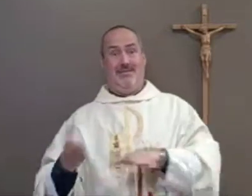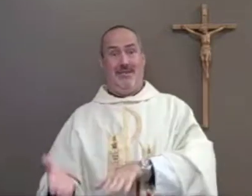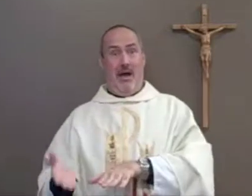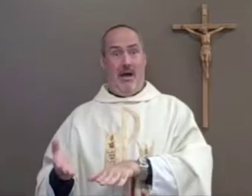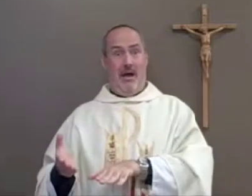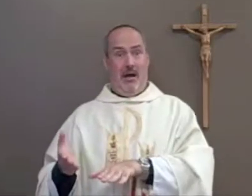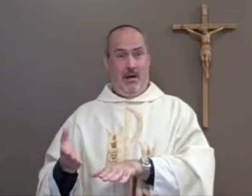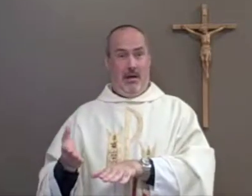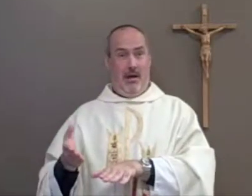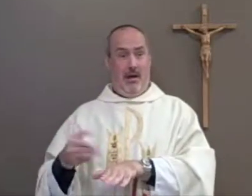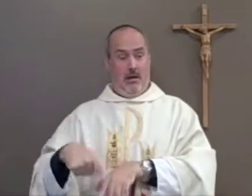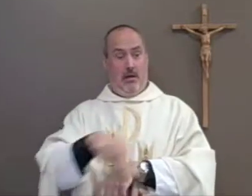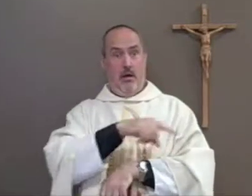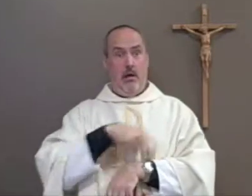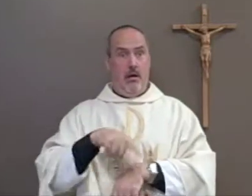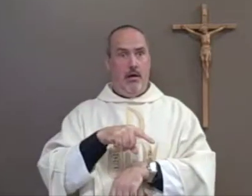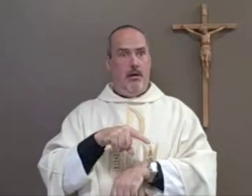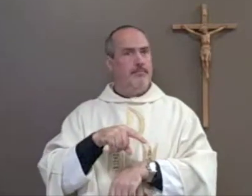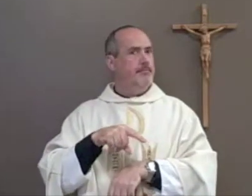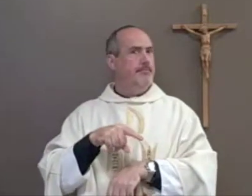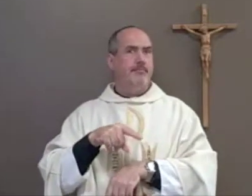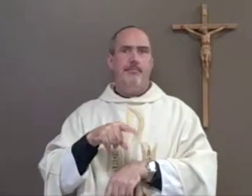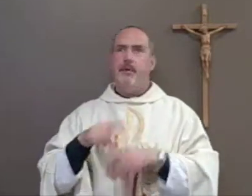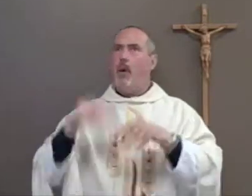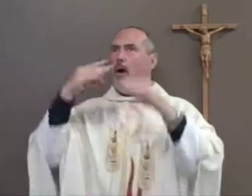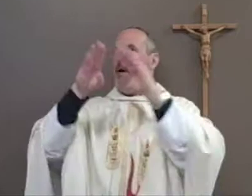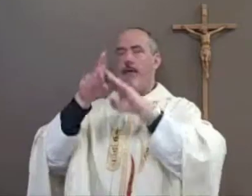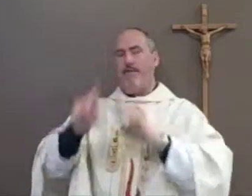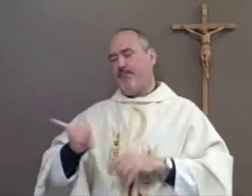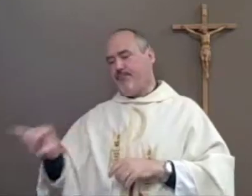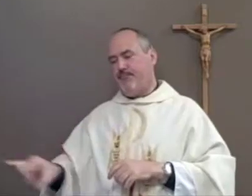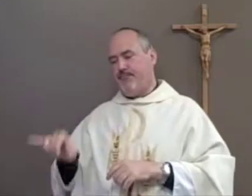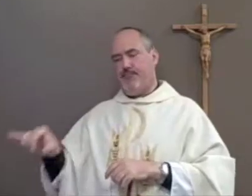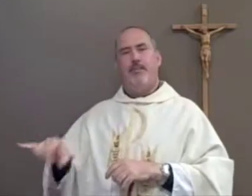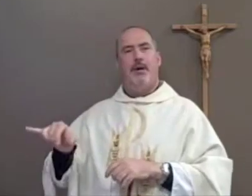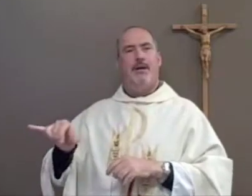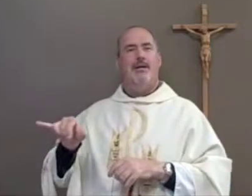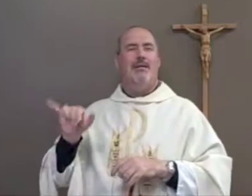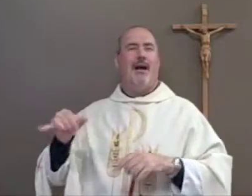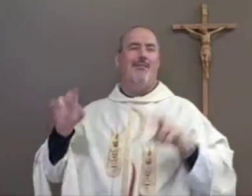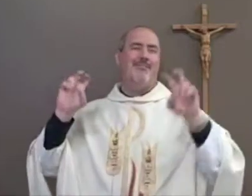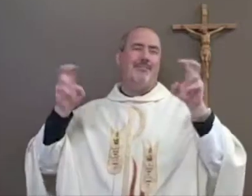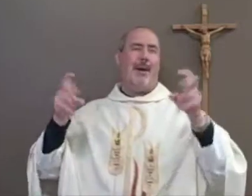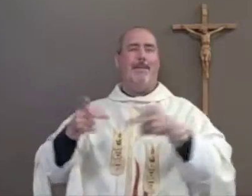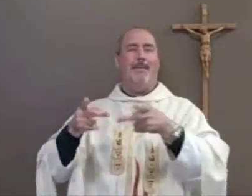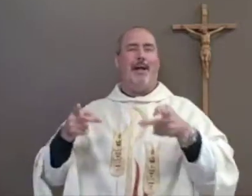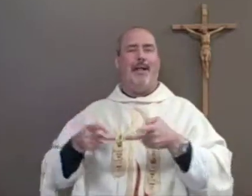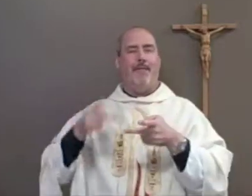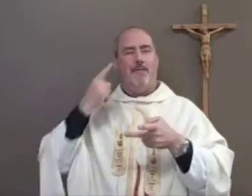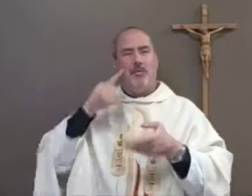So when people died, they weren't able to get into heaven and had to stay in a place,